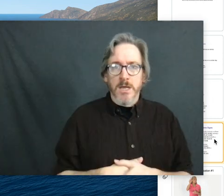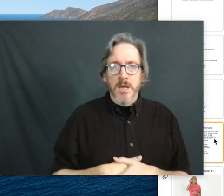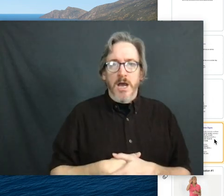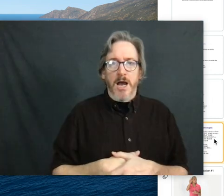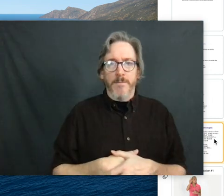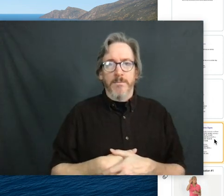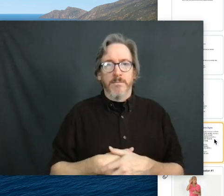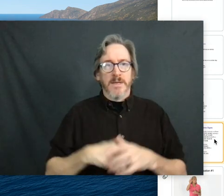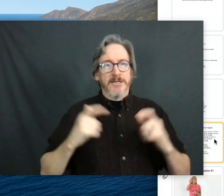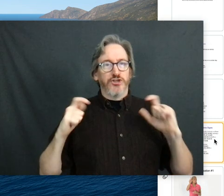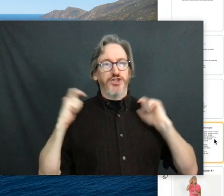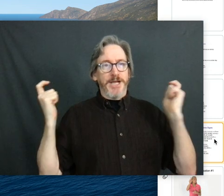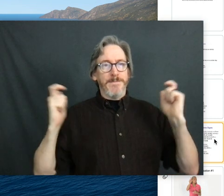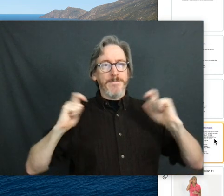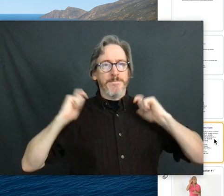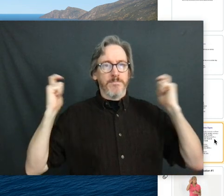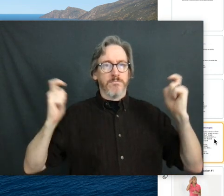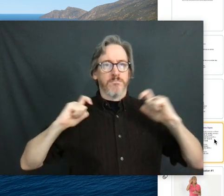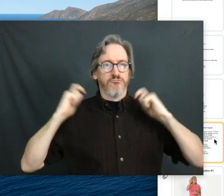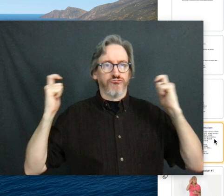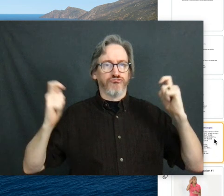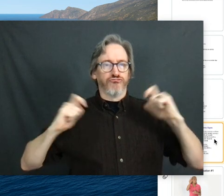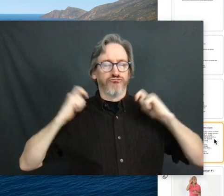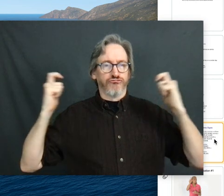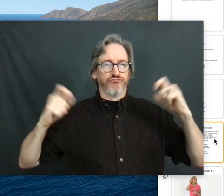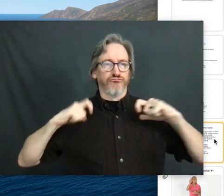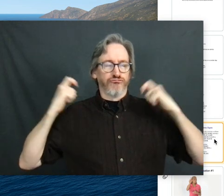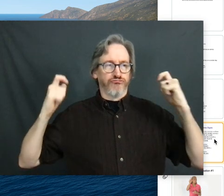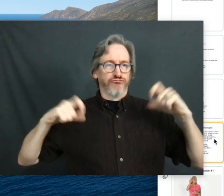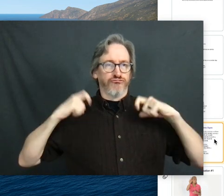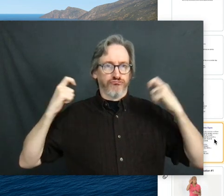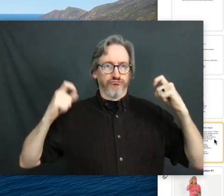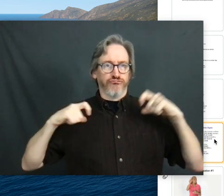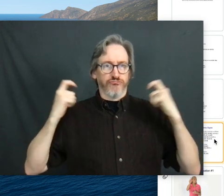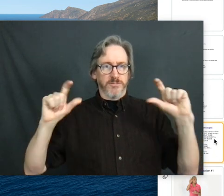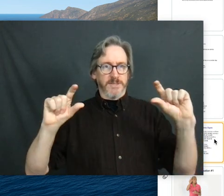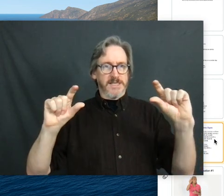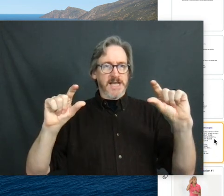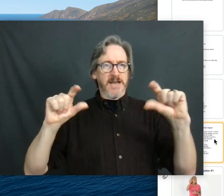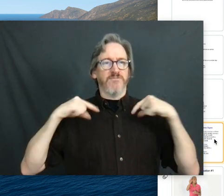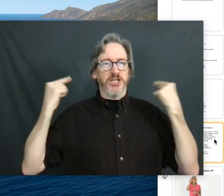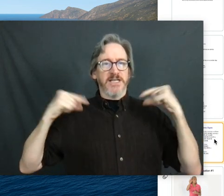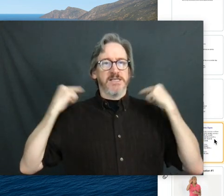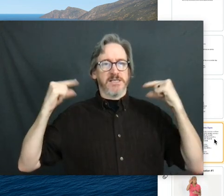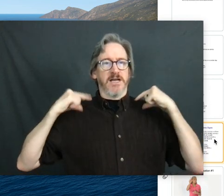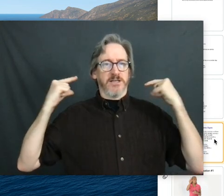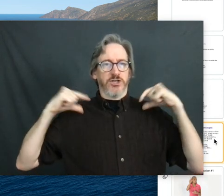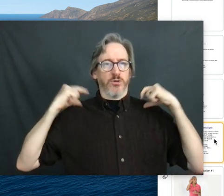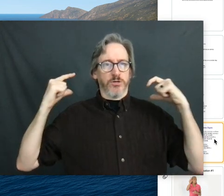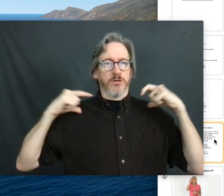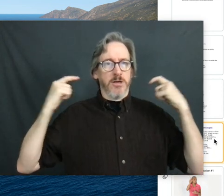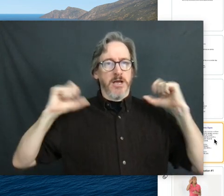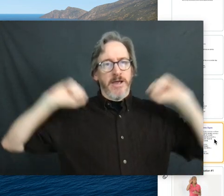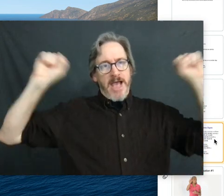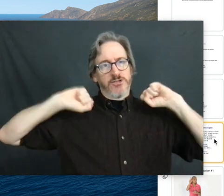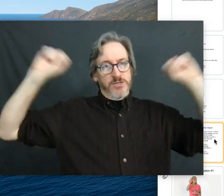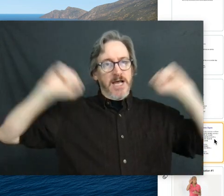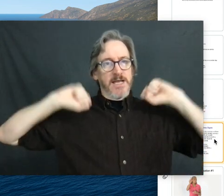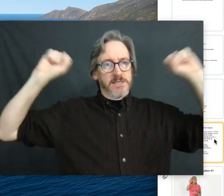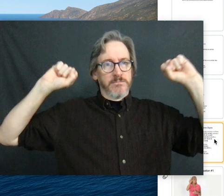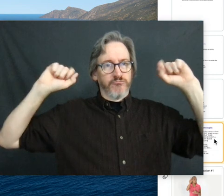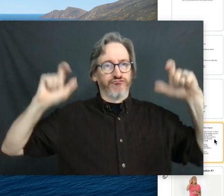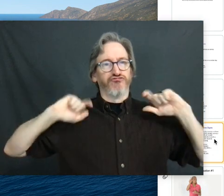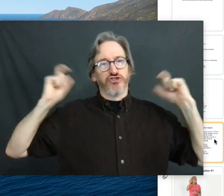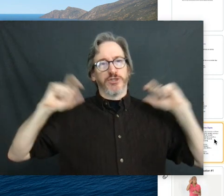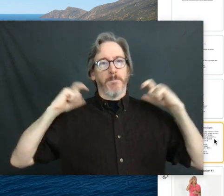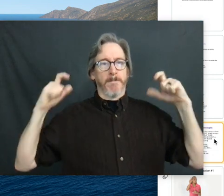Gym. it's kind of G's at the shoulder.